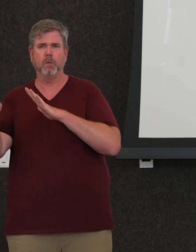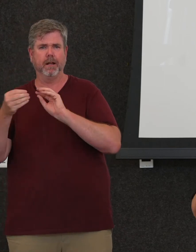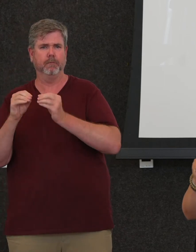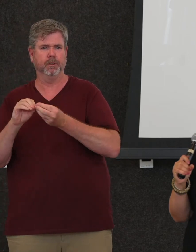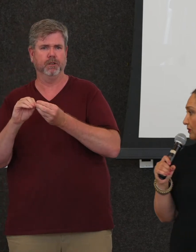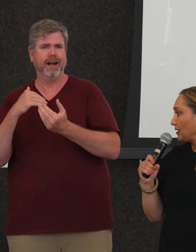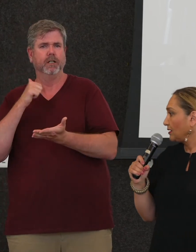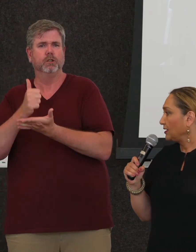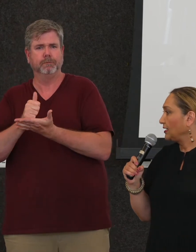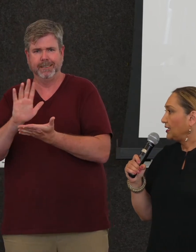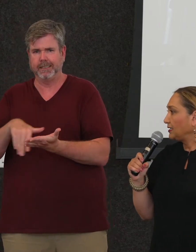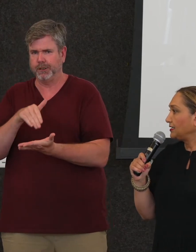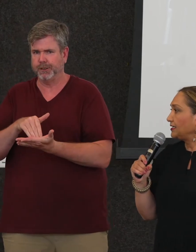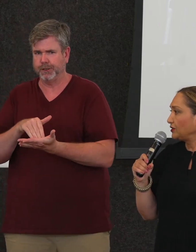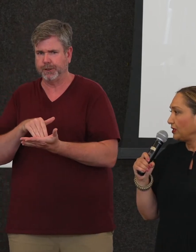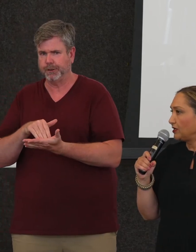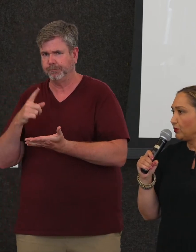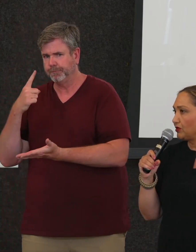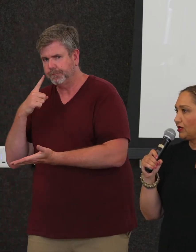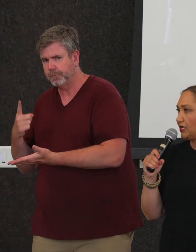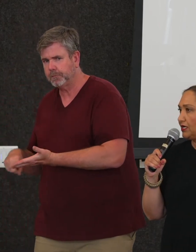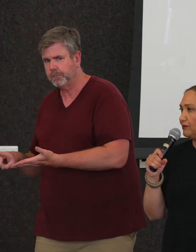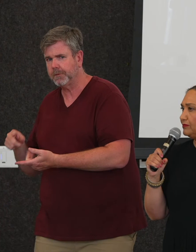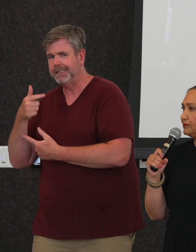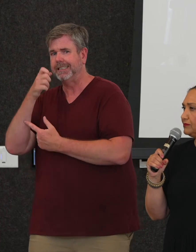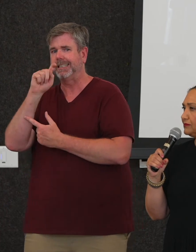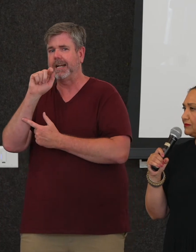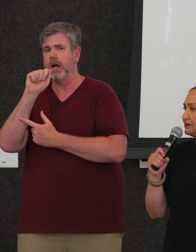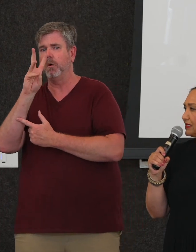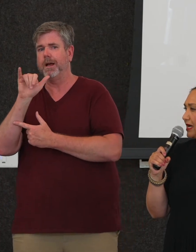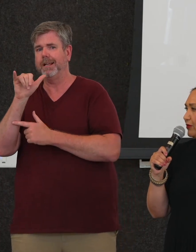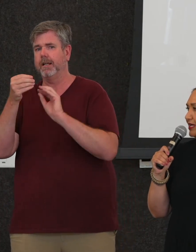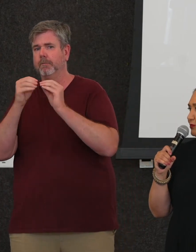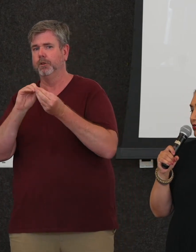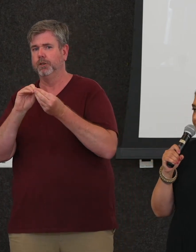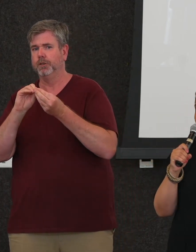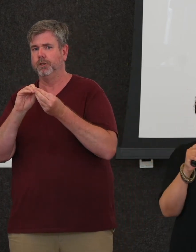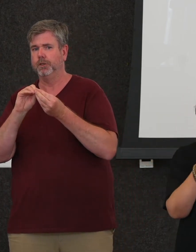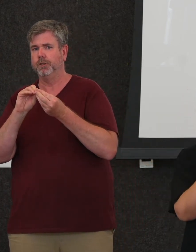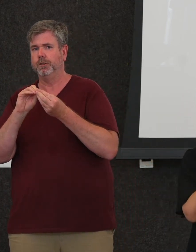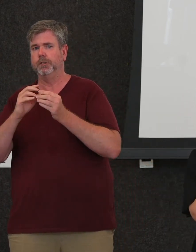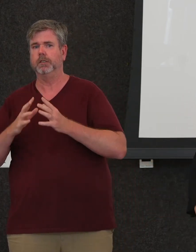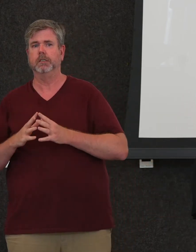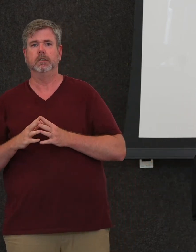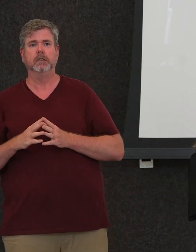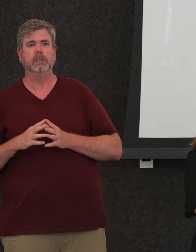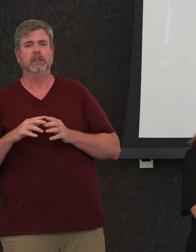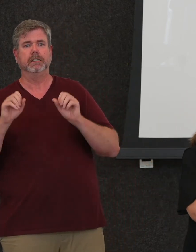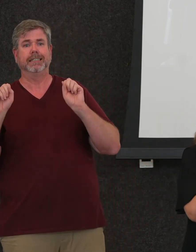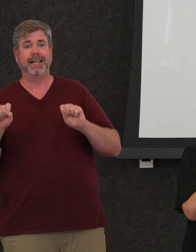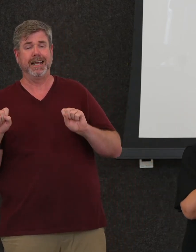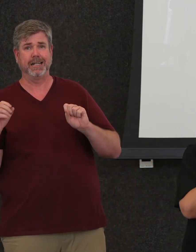treatment. The gateway number. We can put it up in a second, the number.